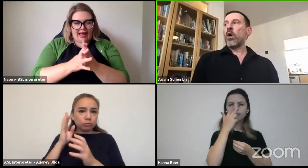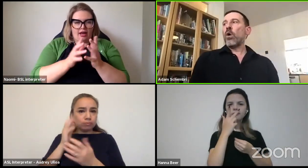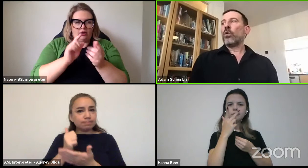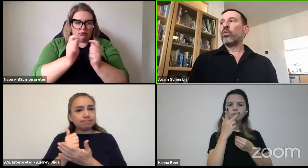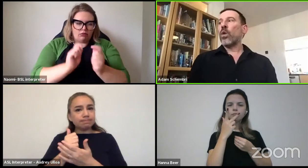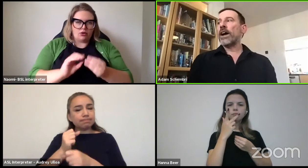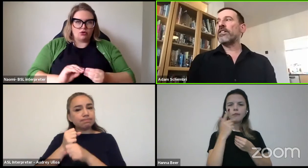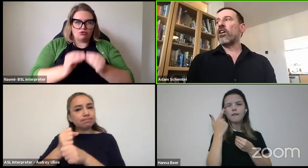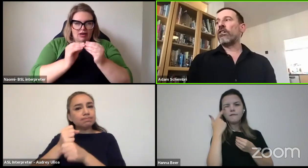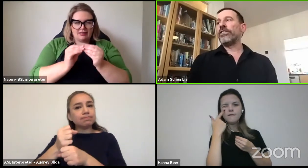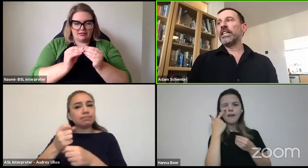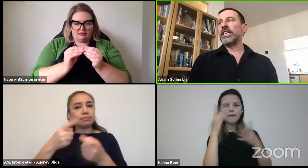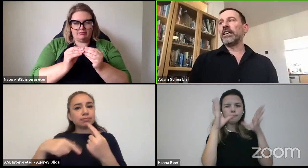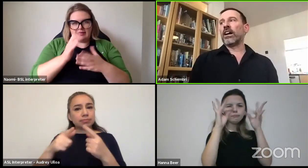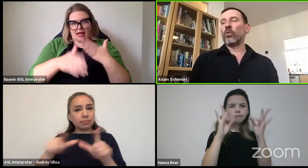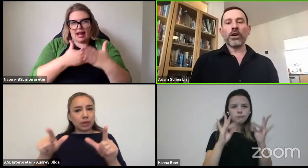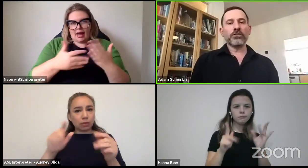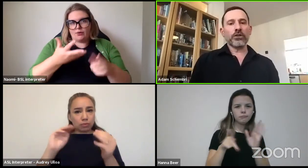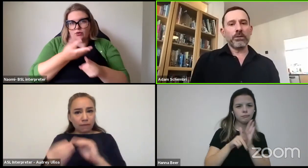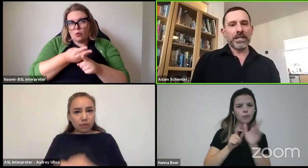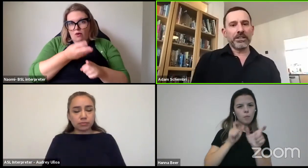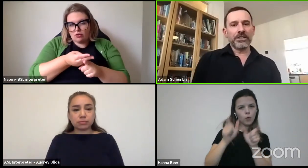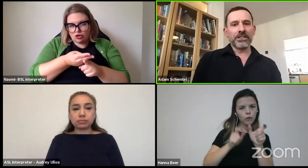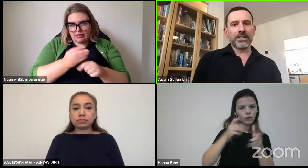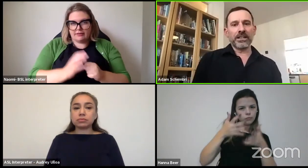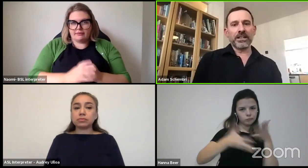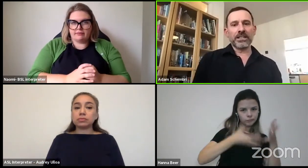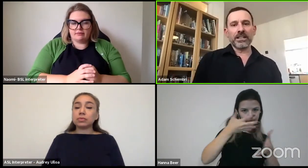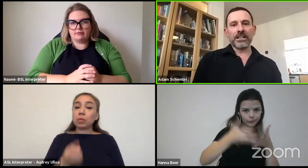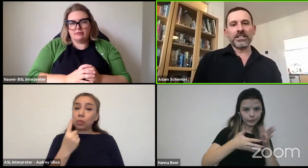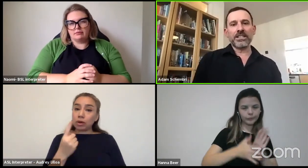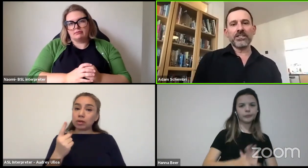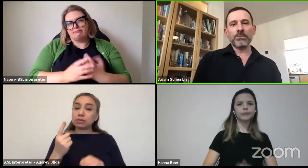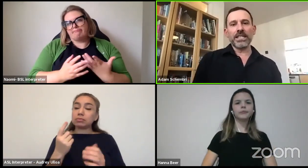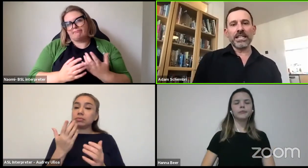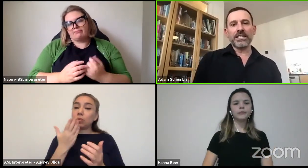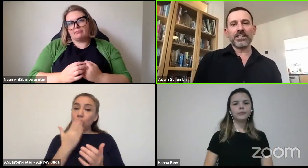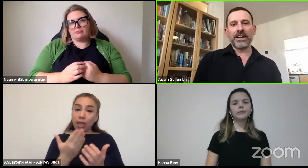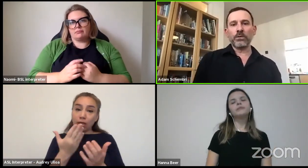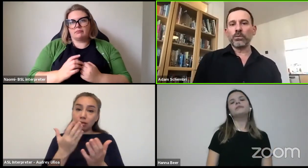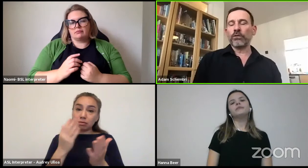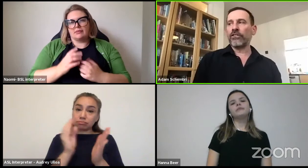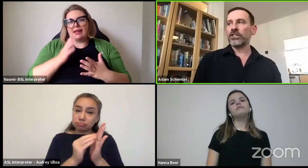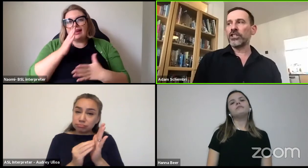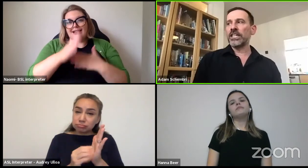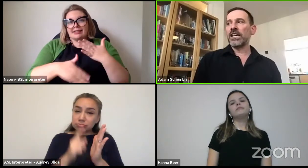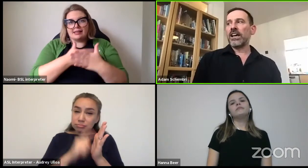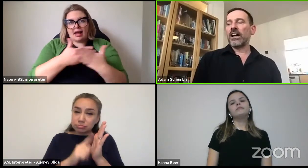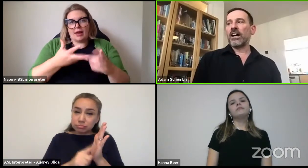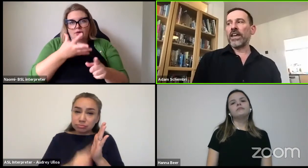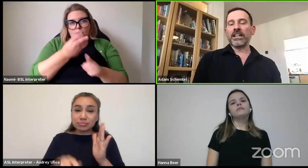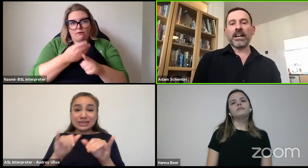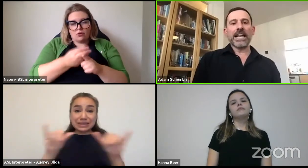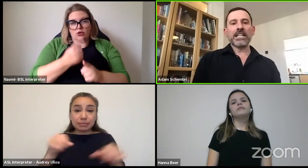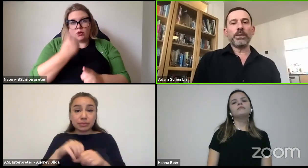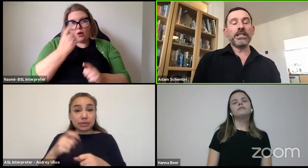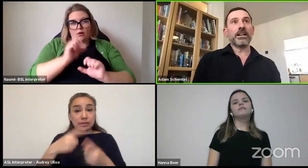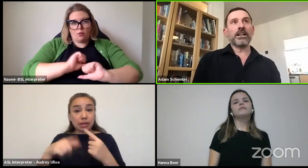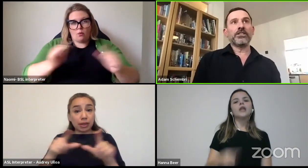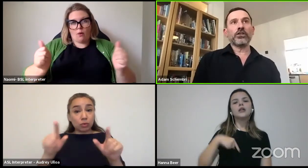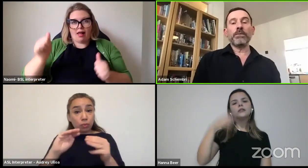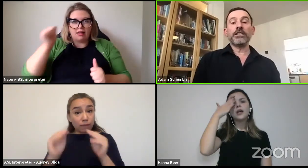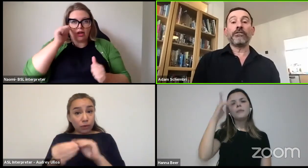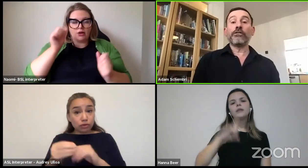morphology. One of the well-documented systems in sign language morphology that has